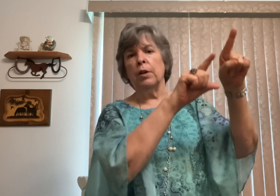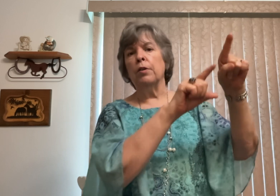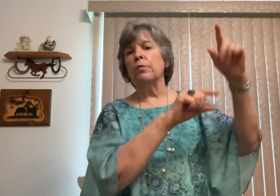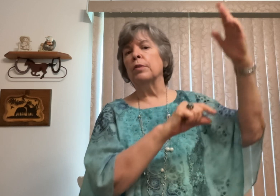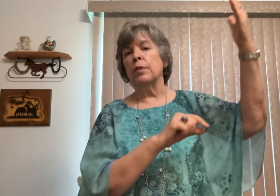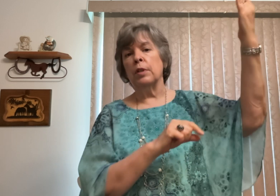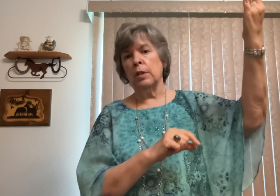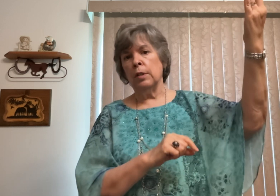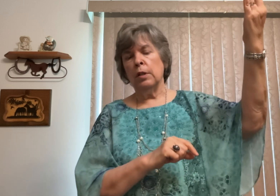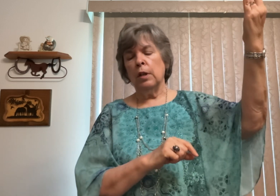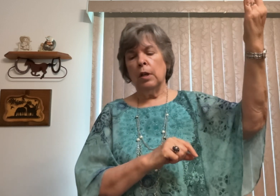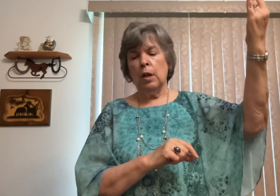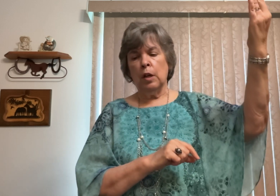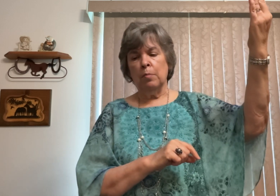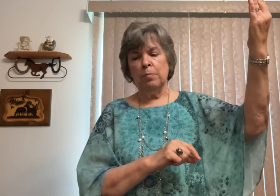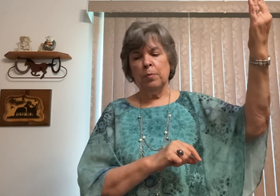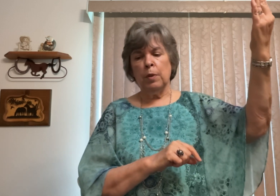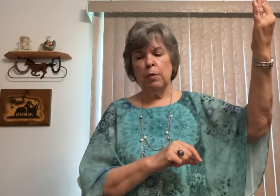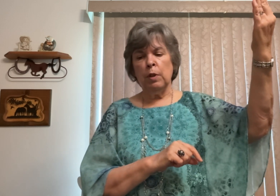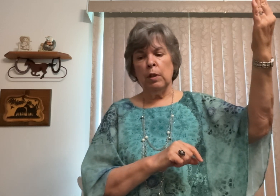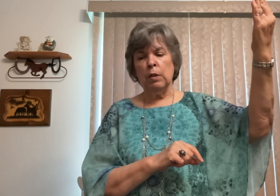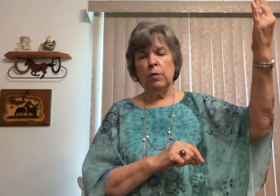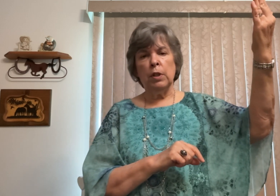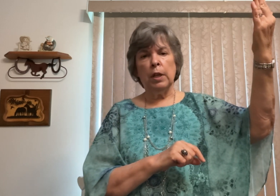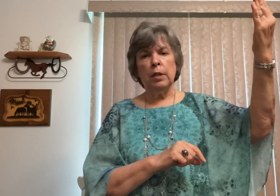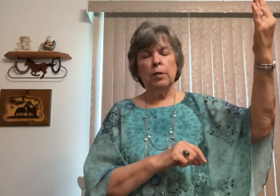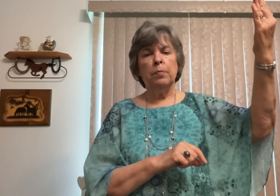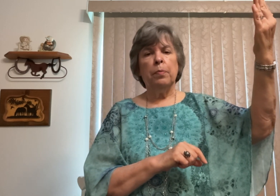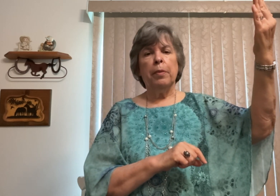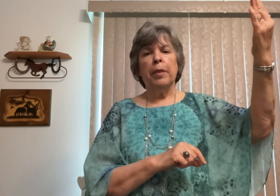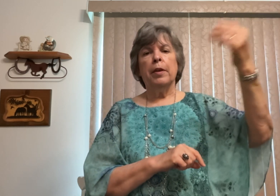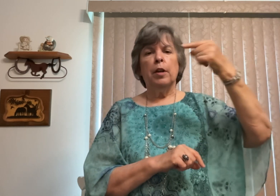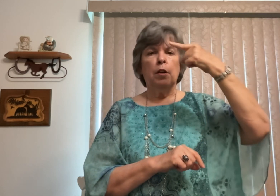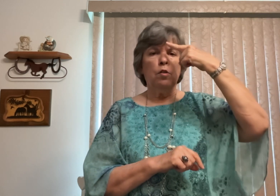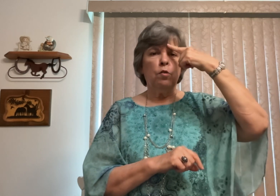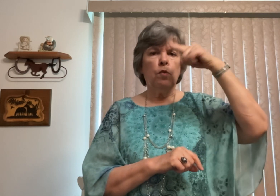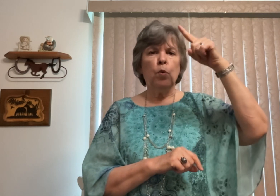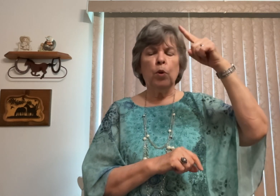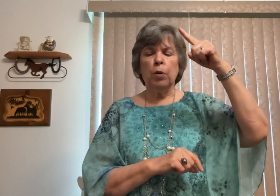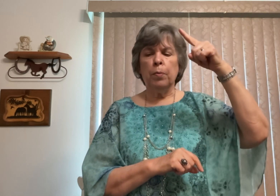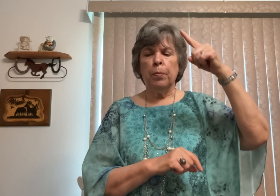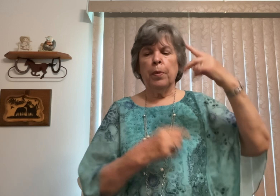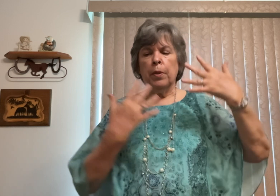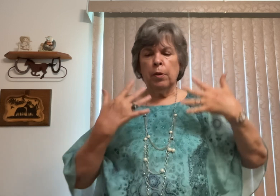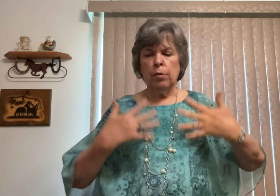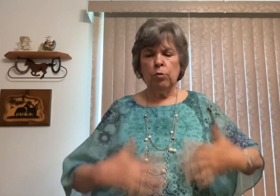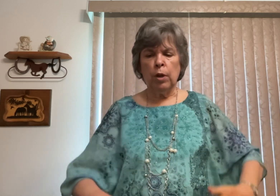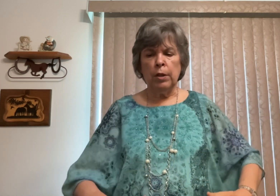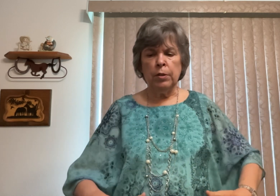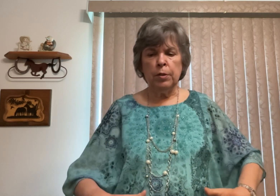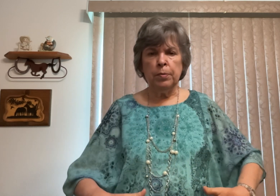go to thee, if you like. For dress.